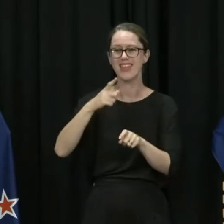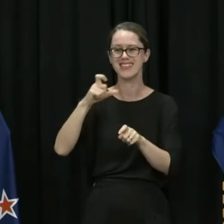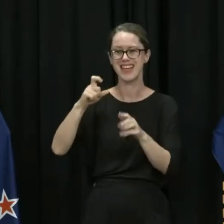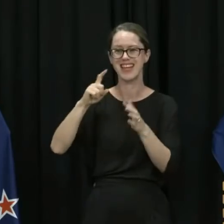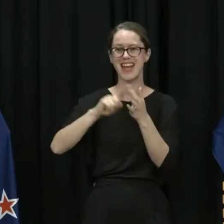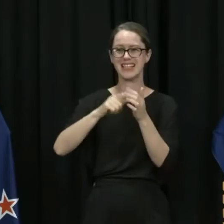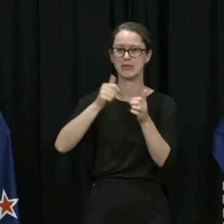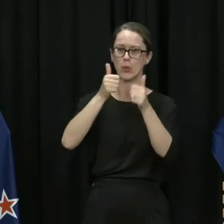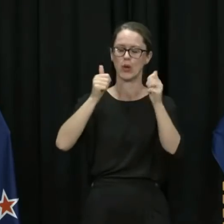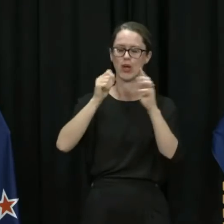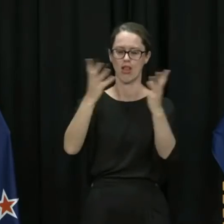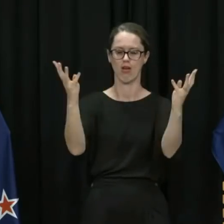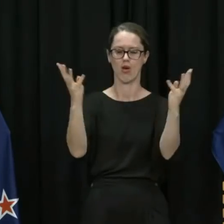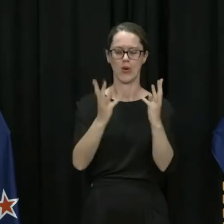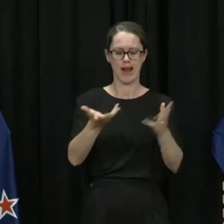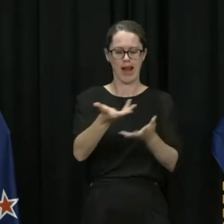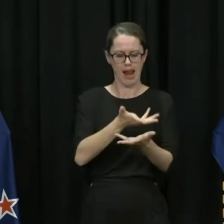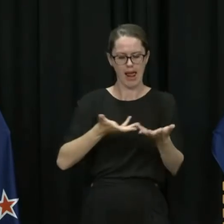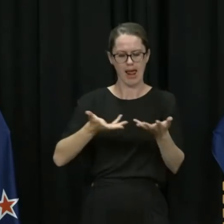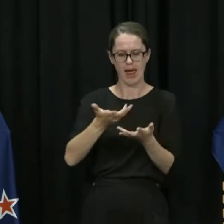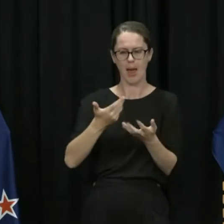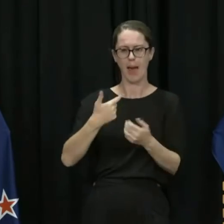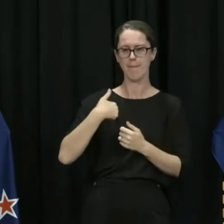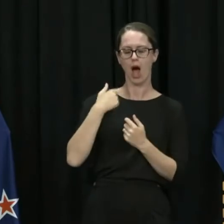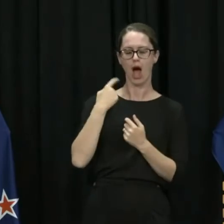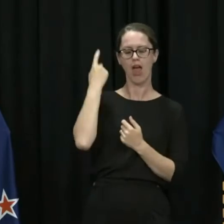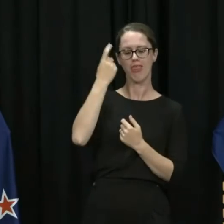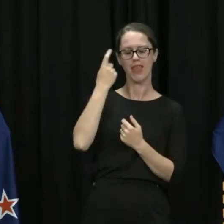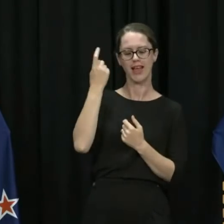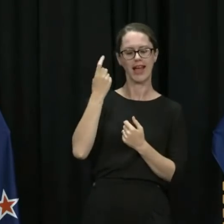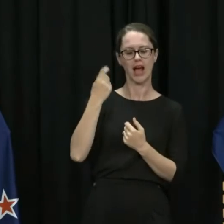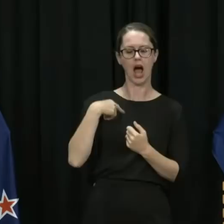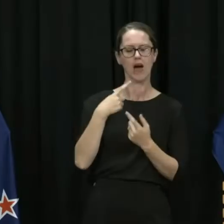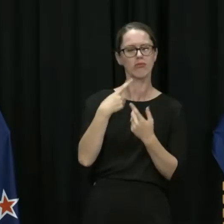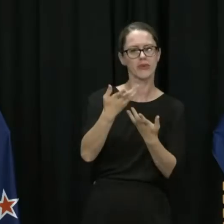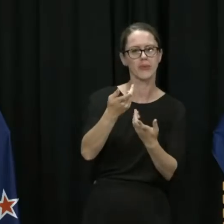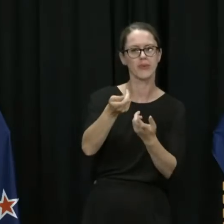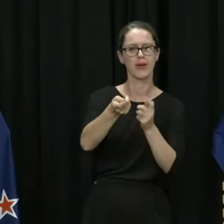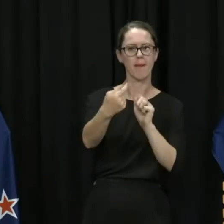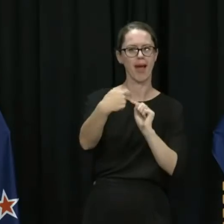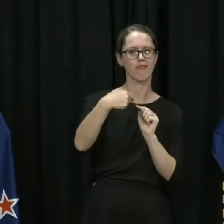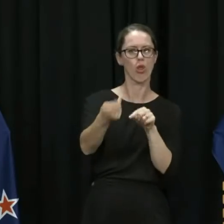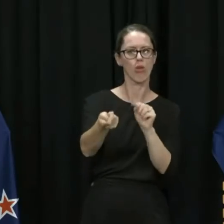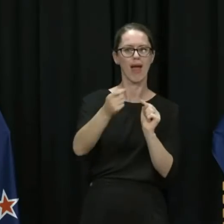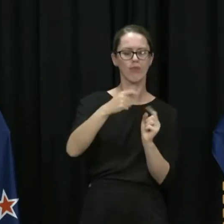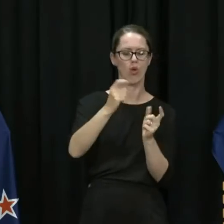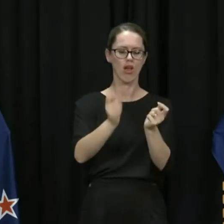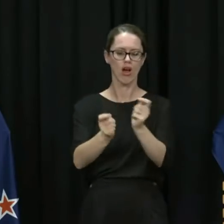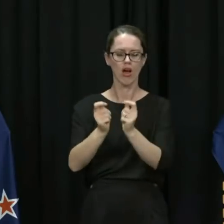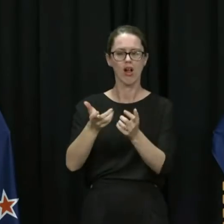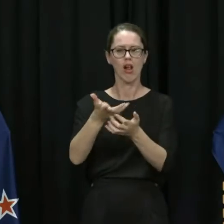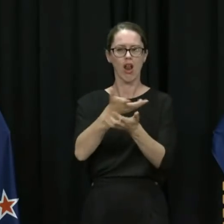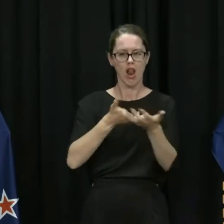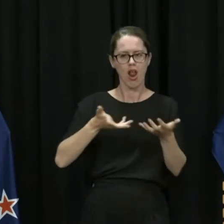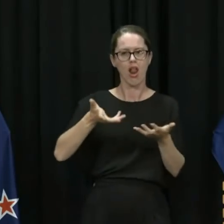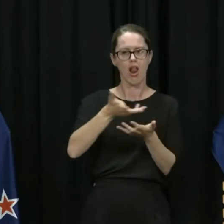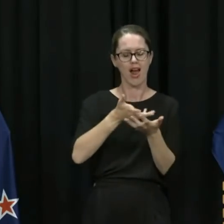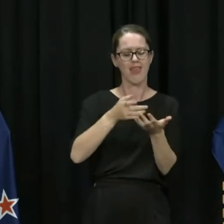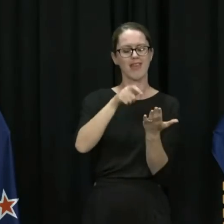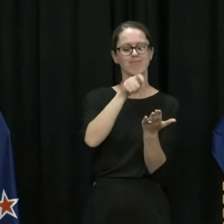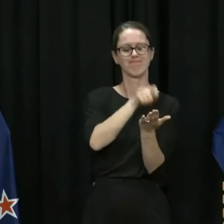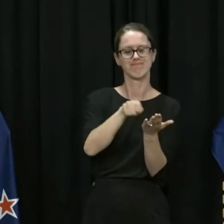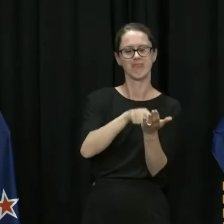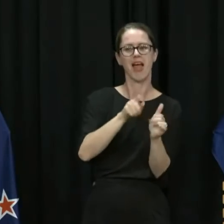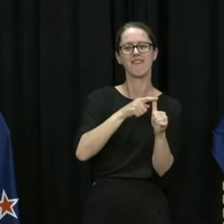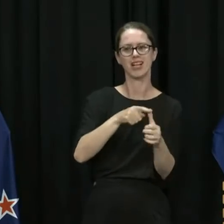we go right around all these issues. I test my thinking with them and also take their advice and views on board in finalising